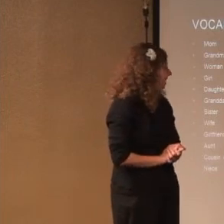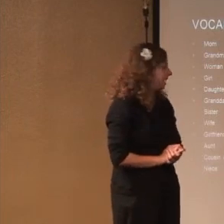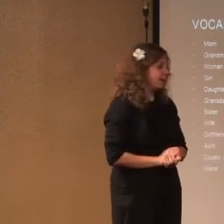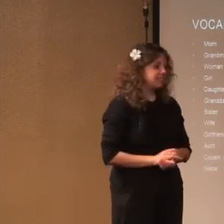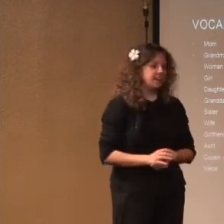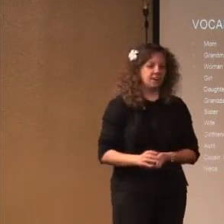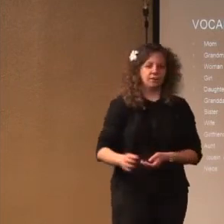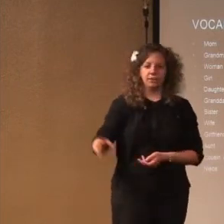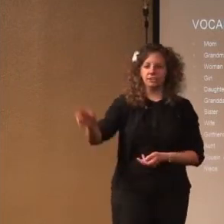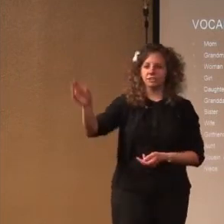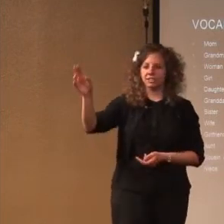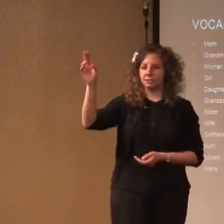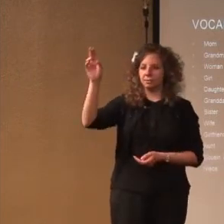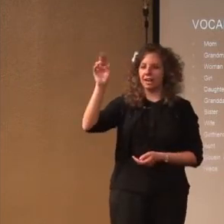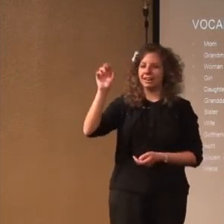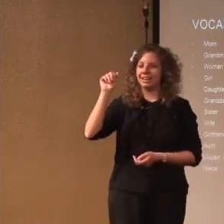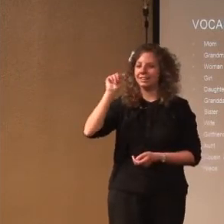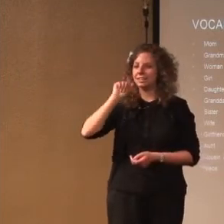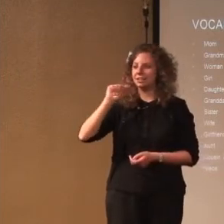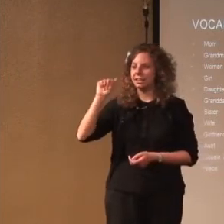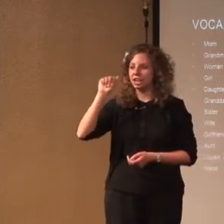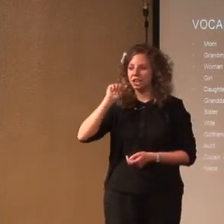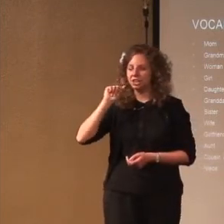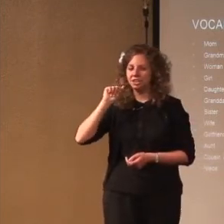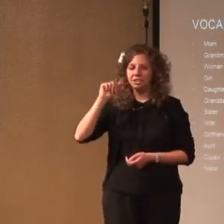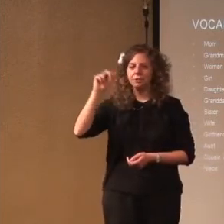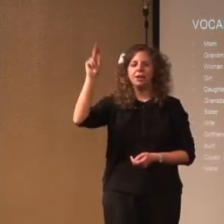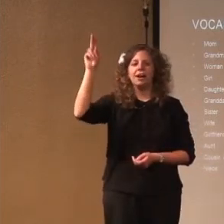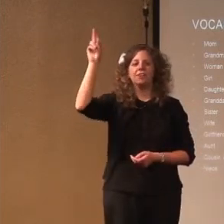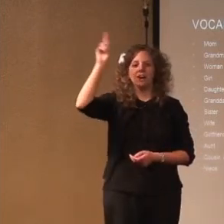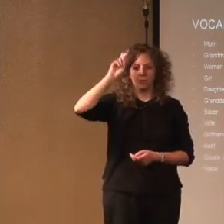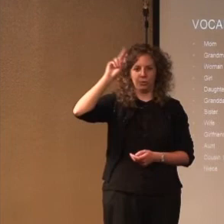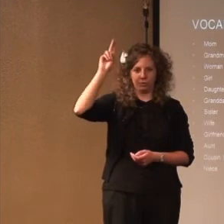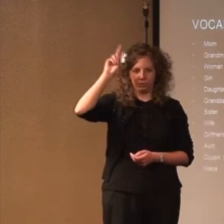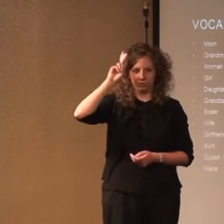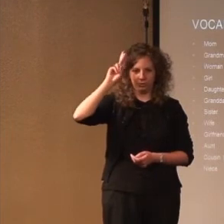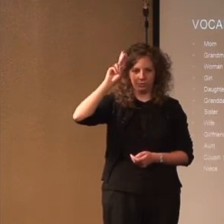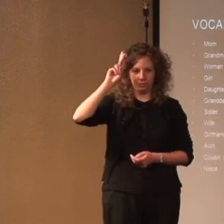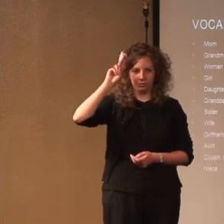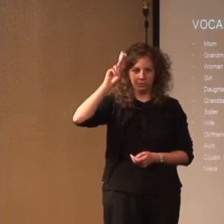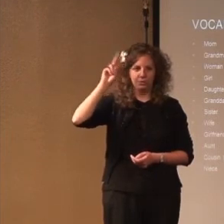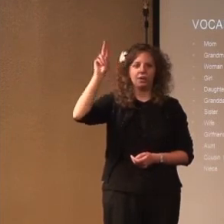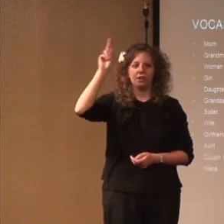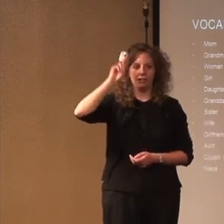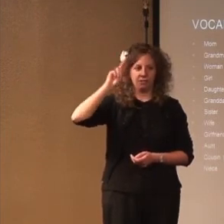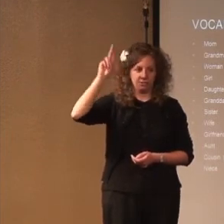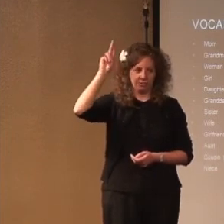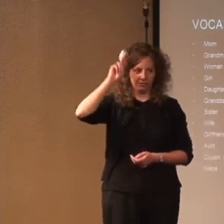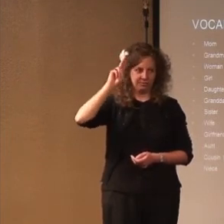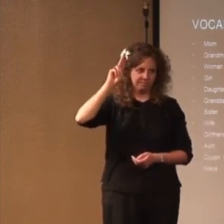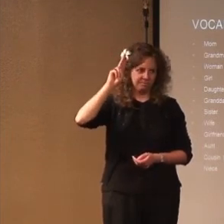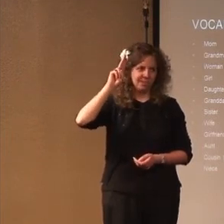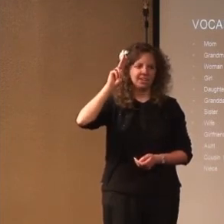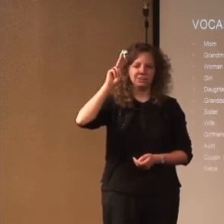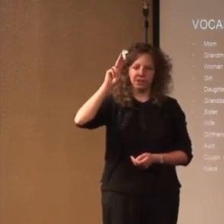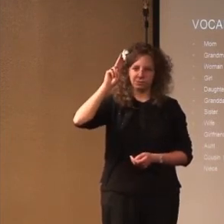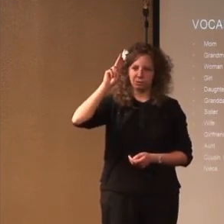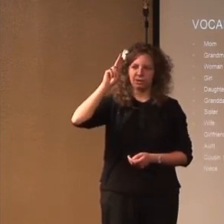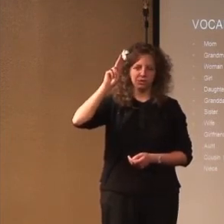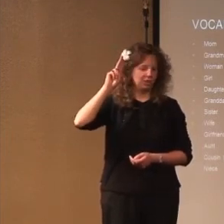Okay, and then uncle, just like we had aunt down here, we have uncle. Uncle. And I do that one twice